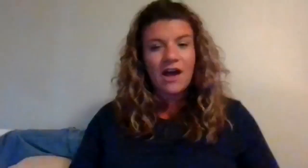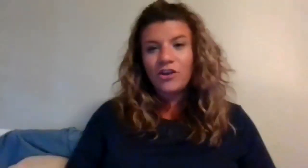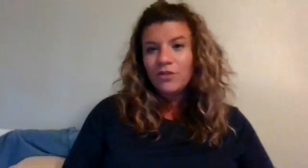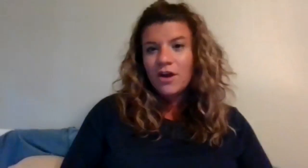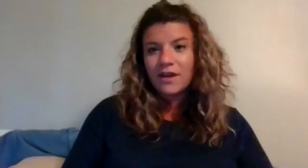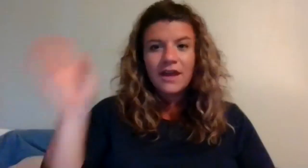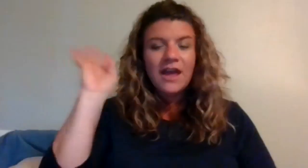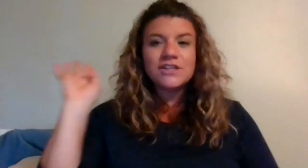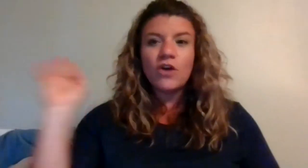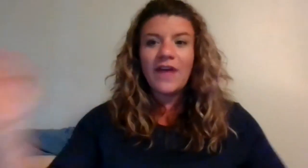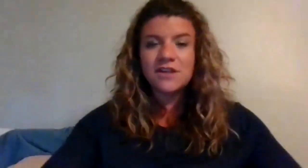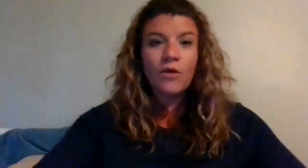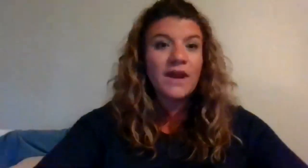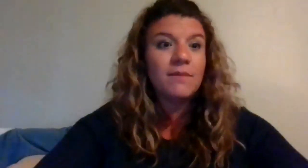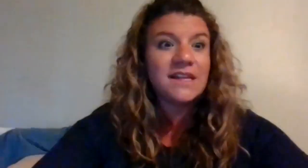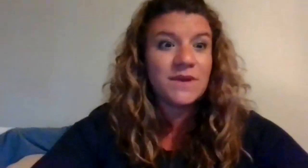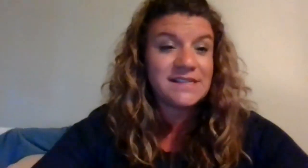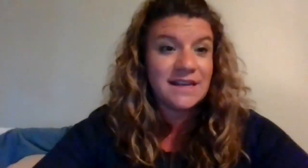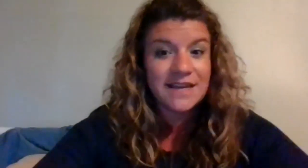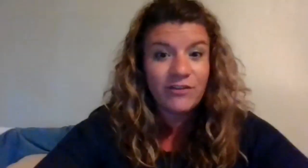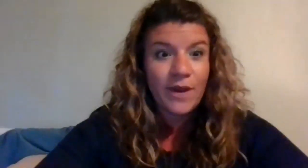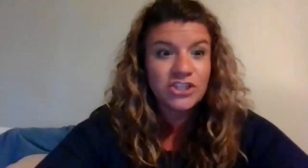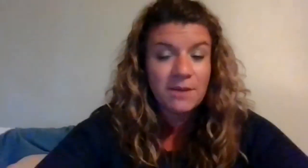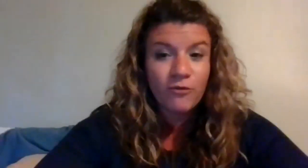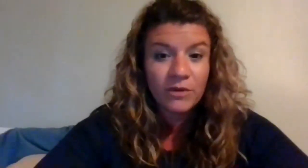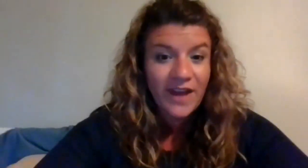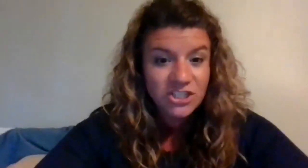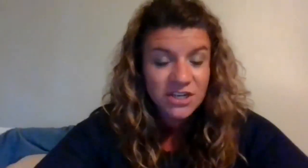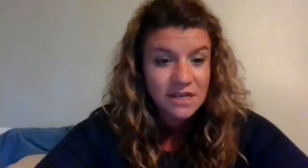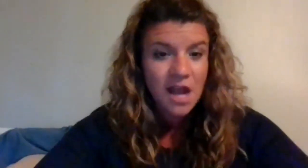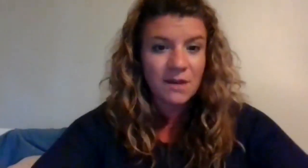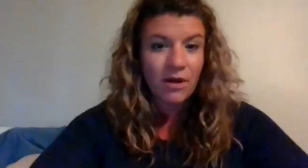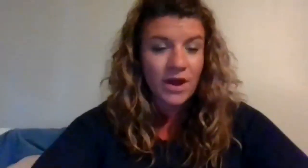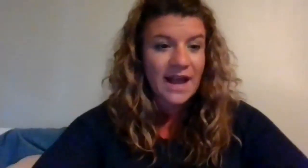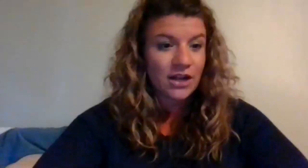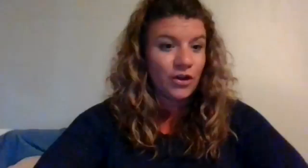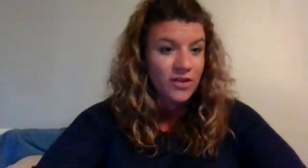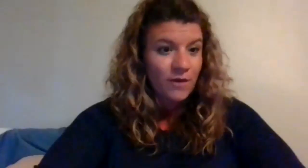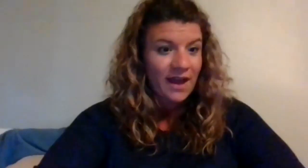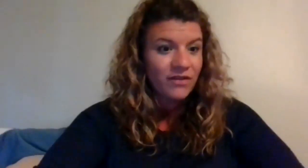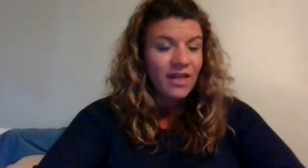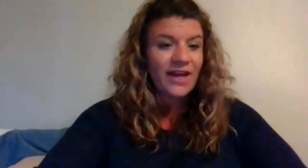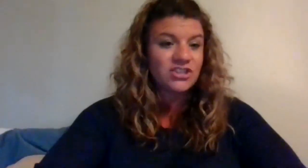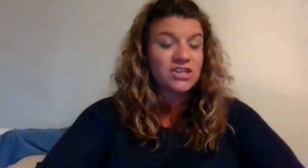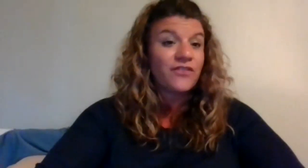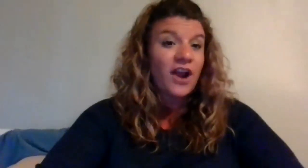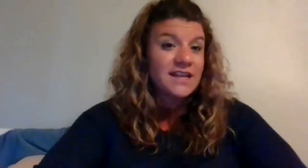you look. So that's not what he means when he says in every way, shape, form, or fashion. He's not talking about what kind of clothing you have. That's just a phrase. And